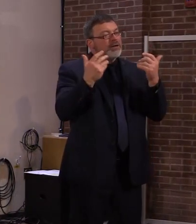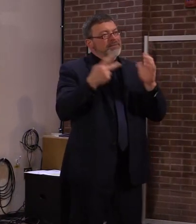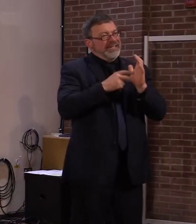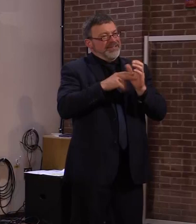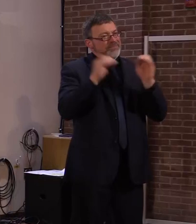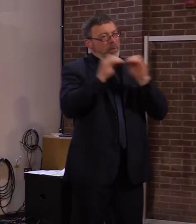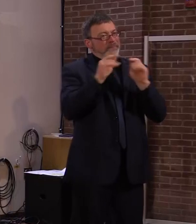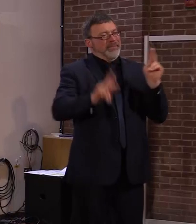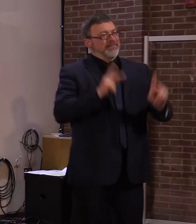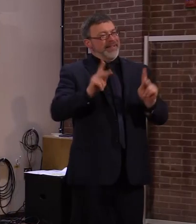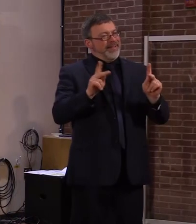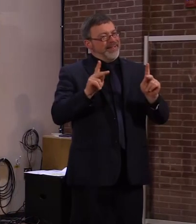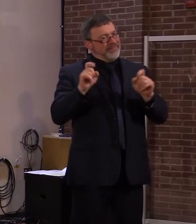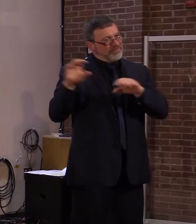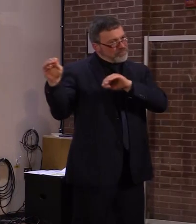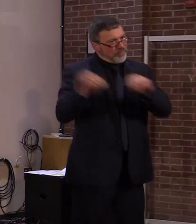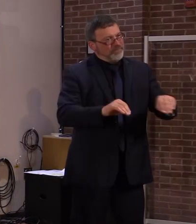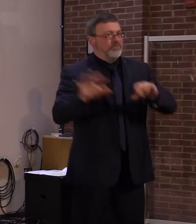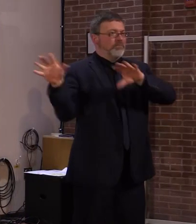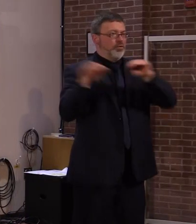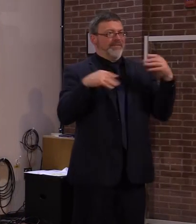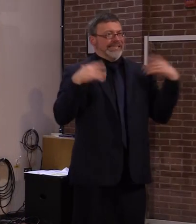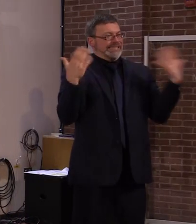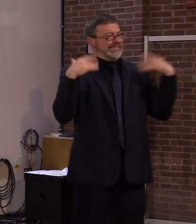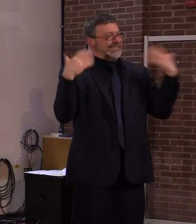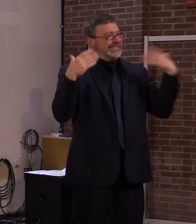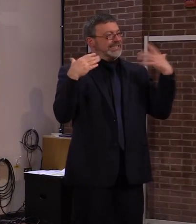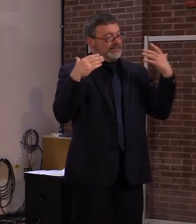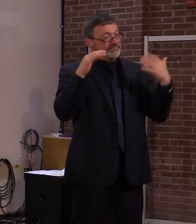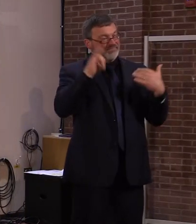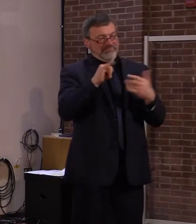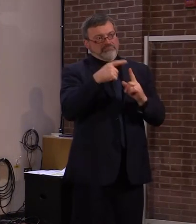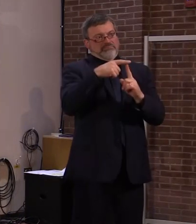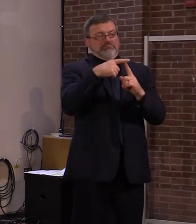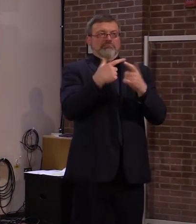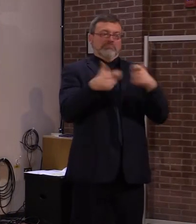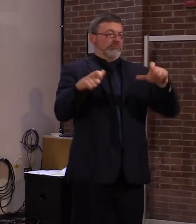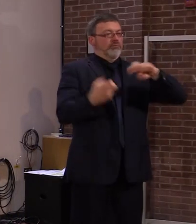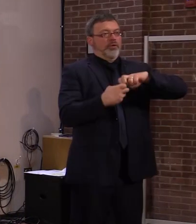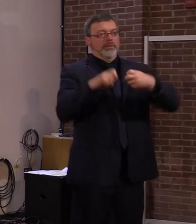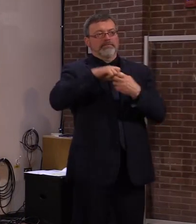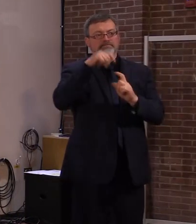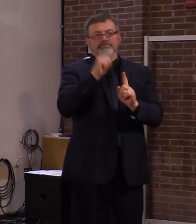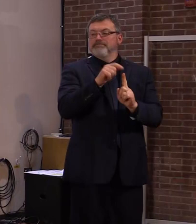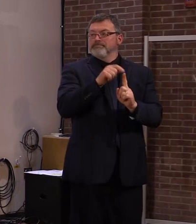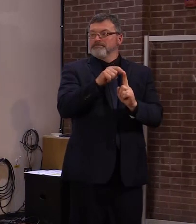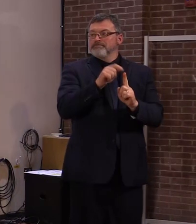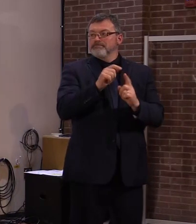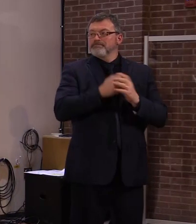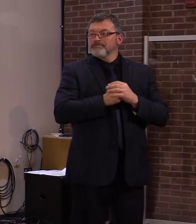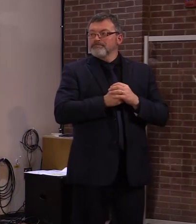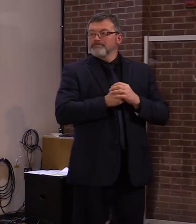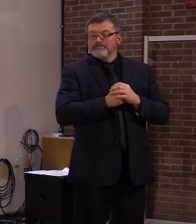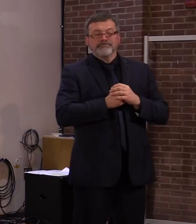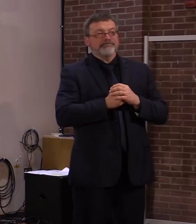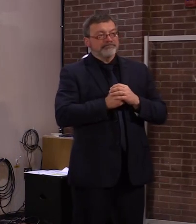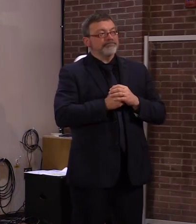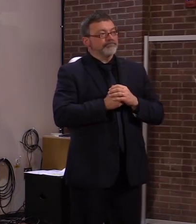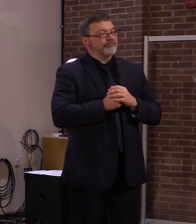trouble. So some of the initiatives that we've talked about over the last number of years that we presented to the legislature